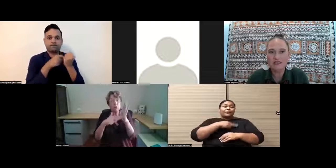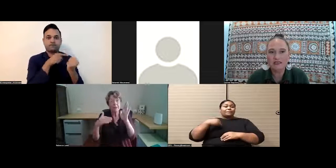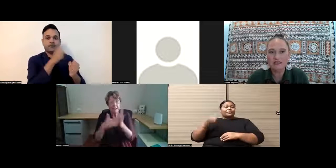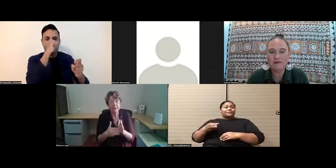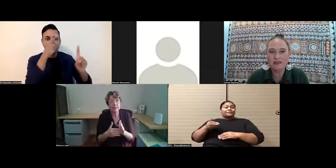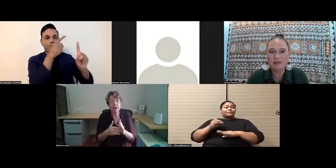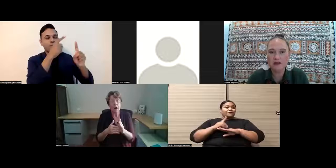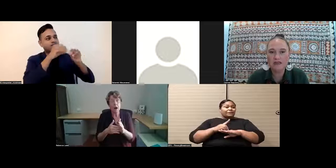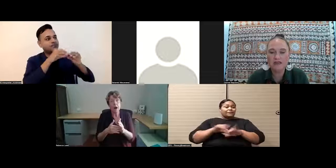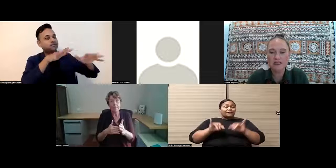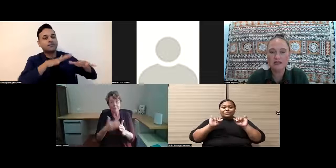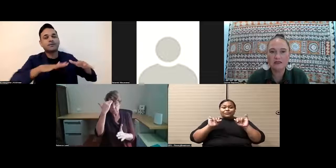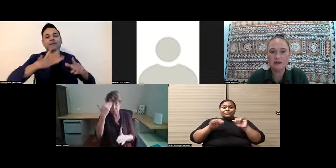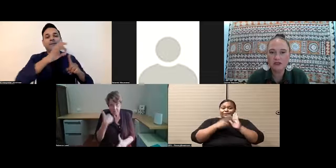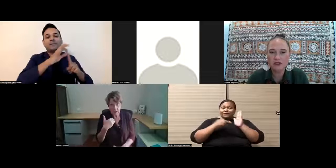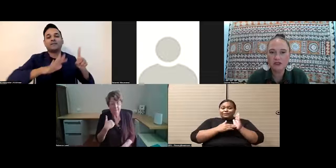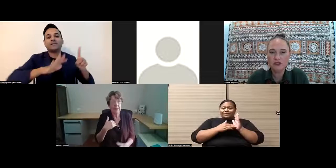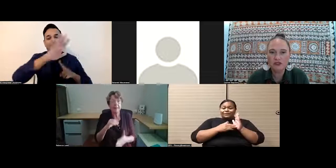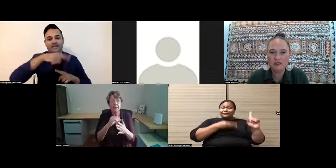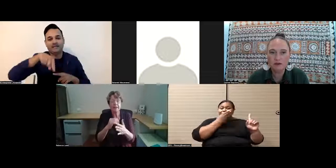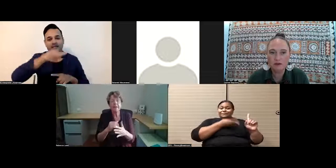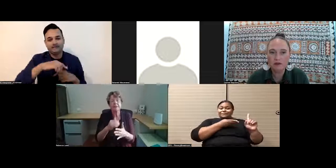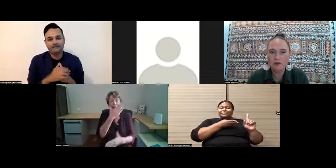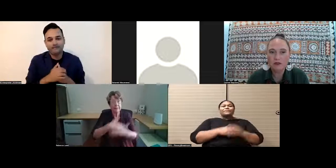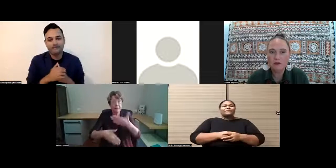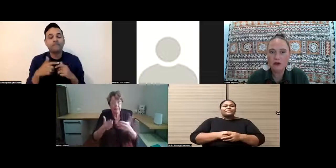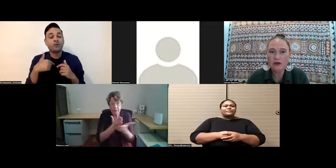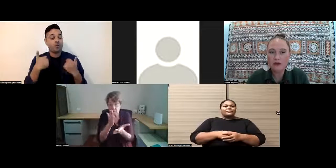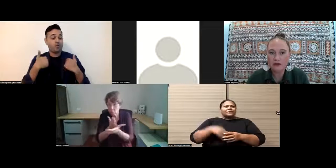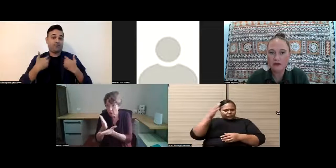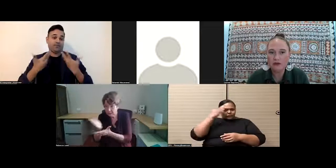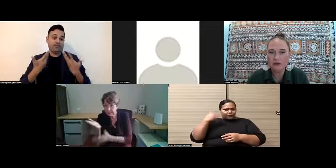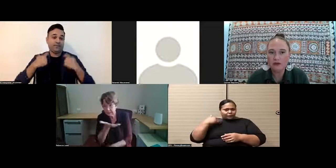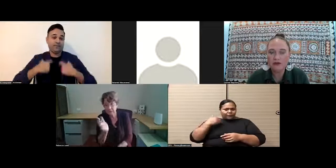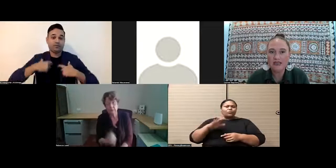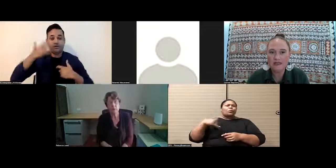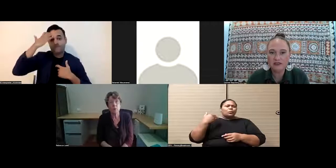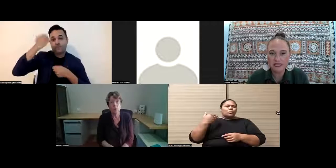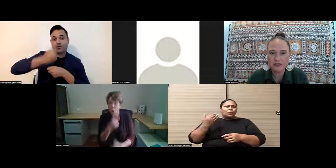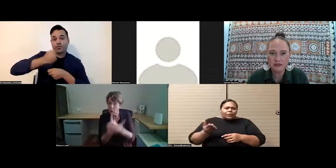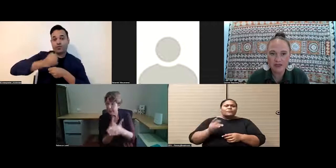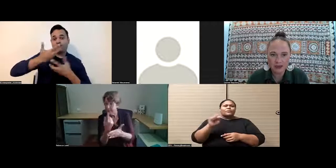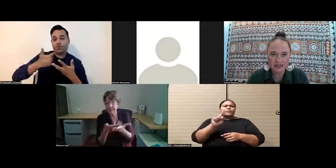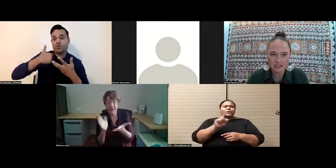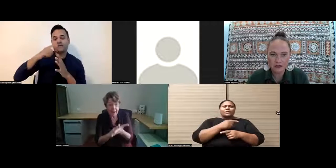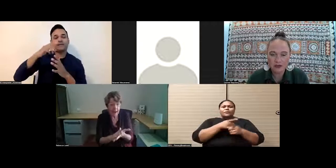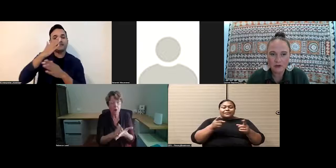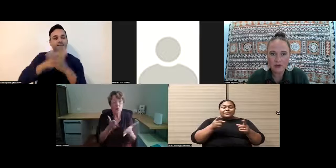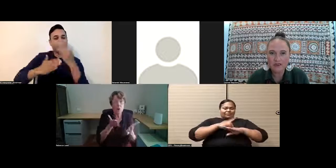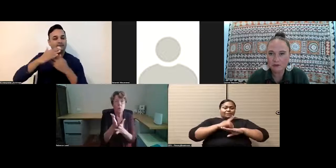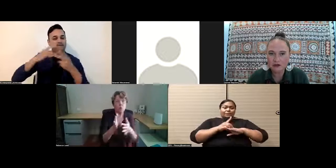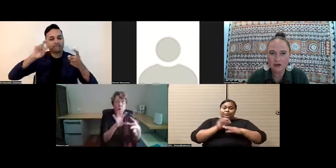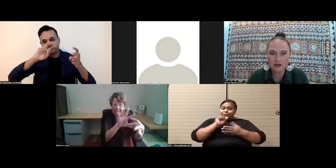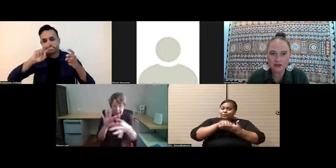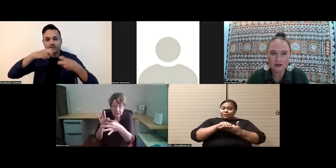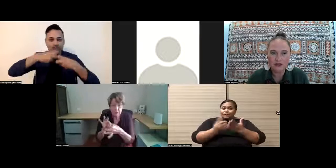reminded that disability rights and inclusion for disabled people will only occur through the active engagement and partnership with